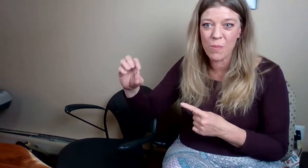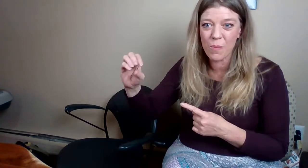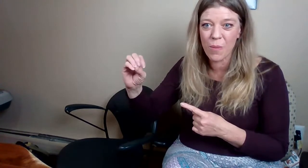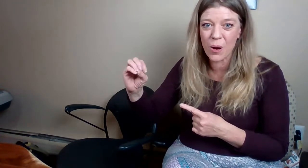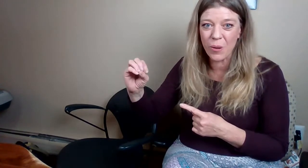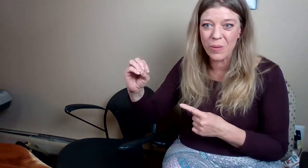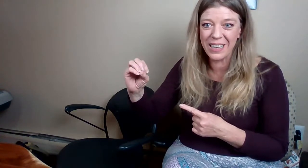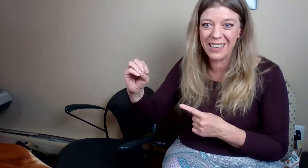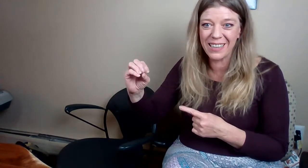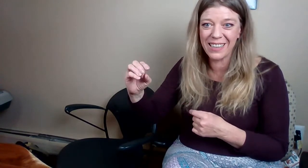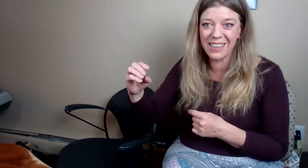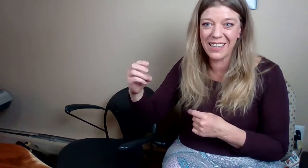Hippo.